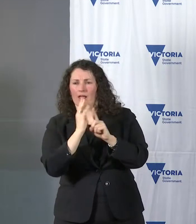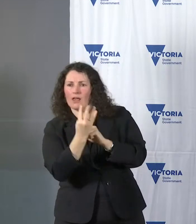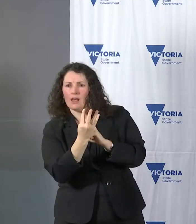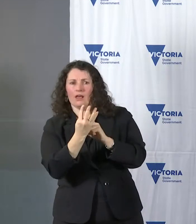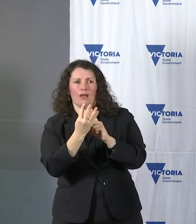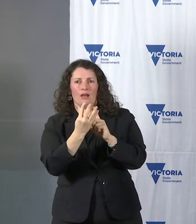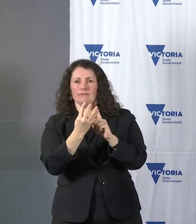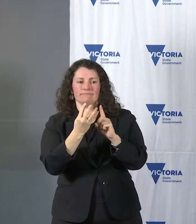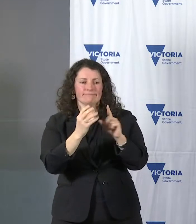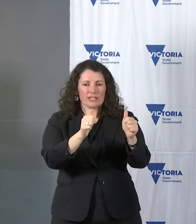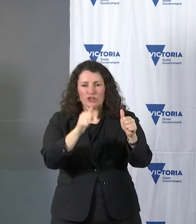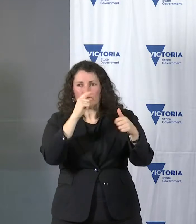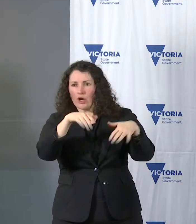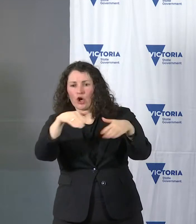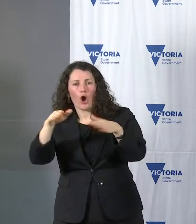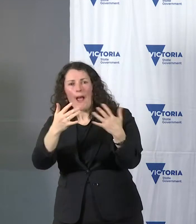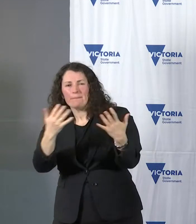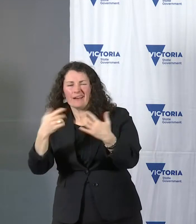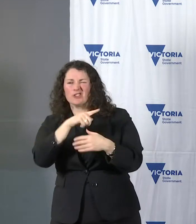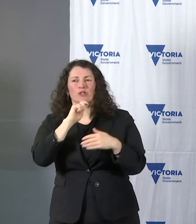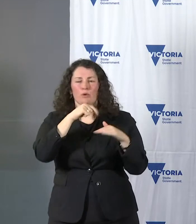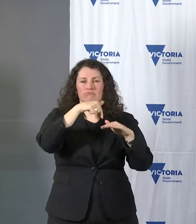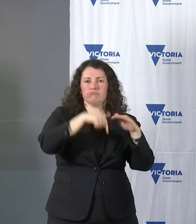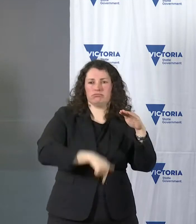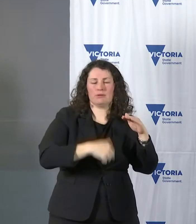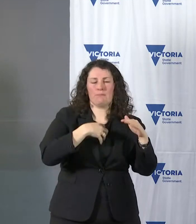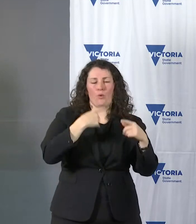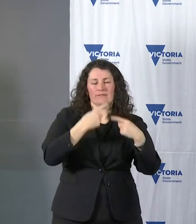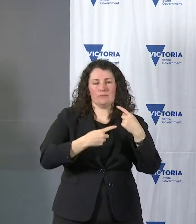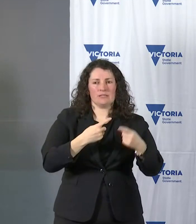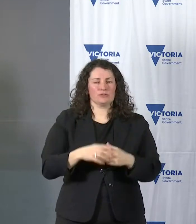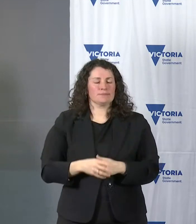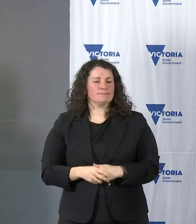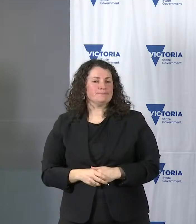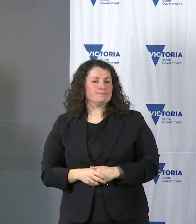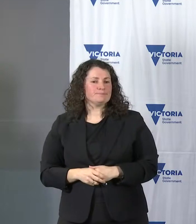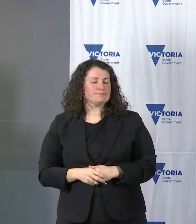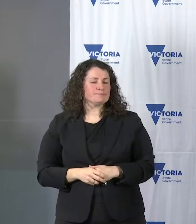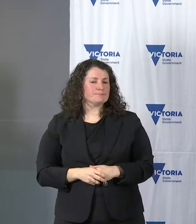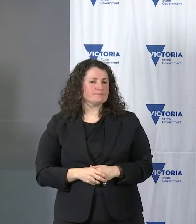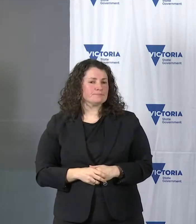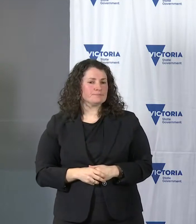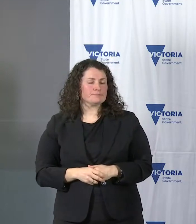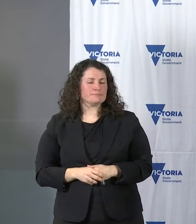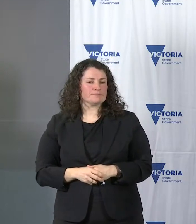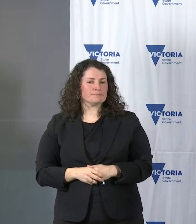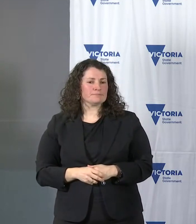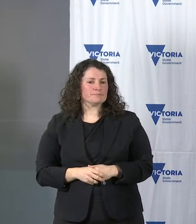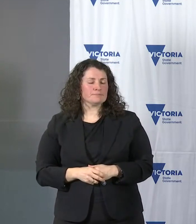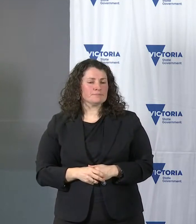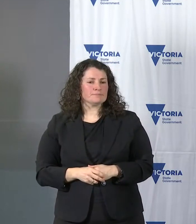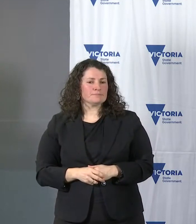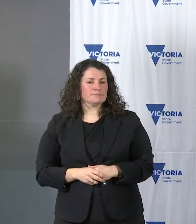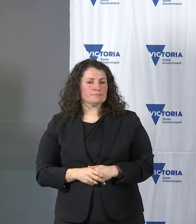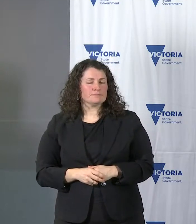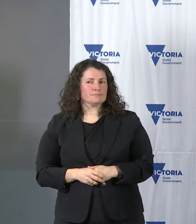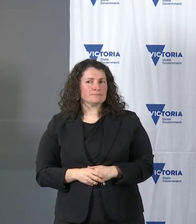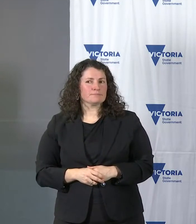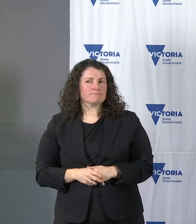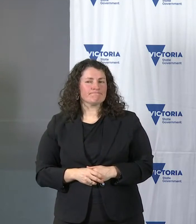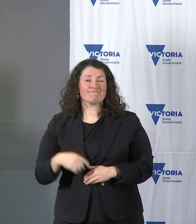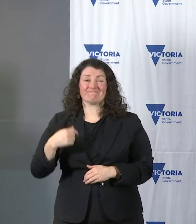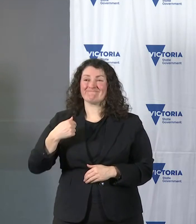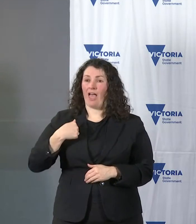wanted to do was just to reinforce the importance of, now that we are